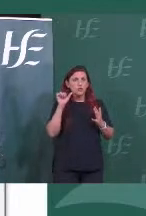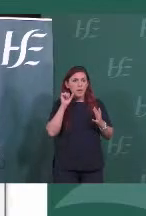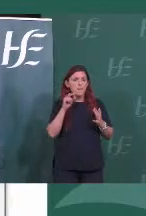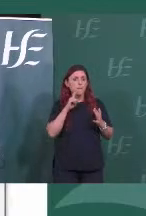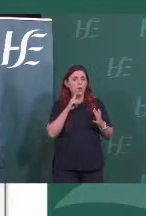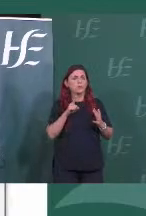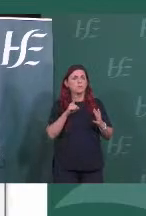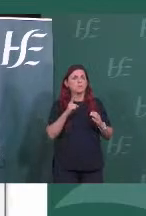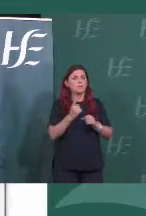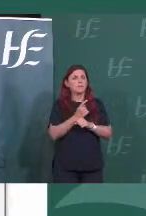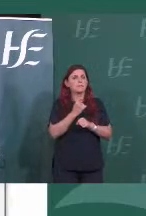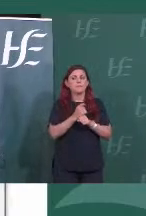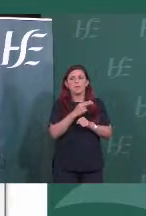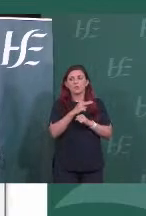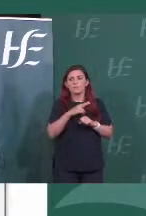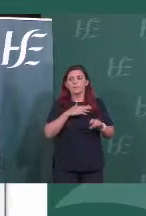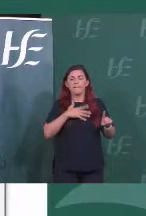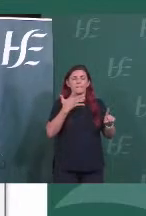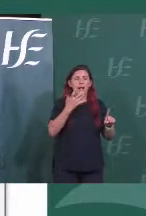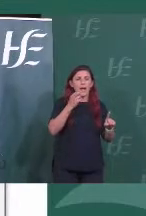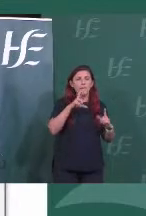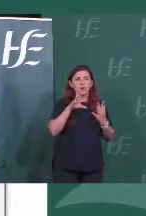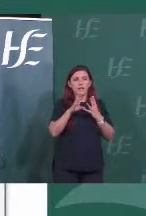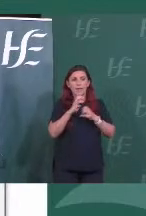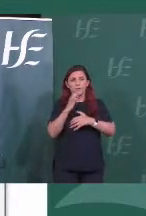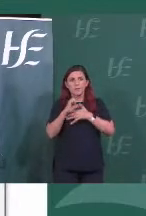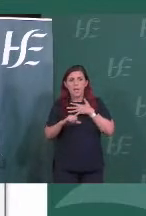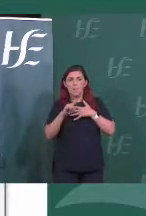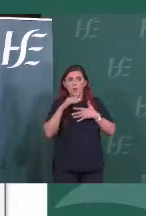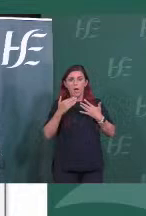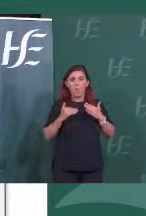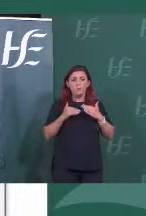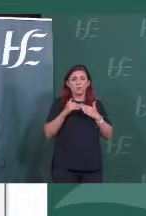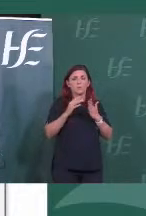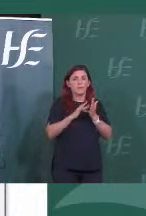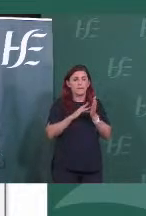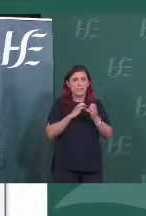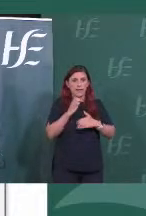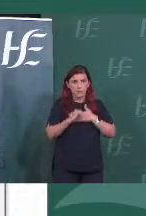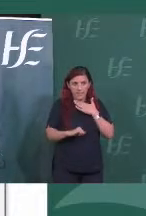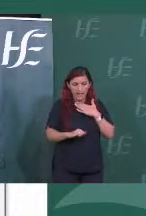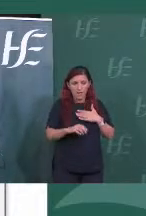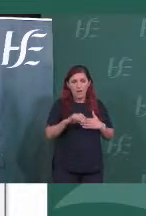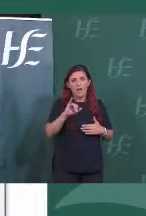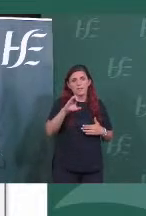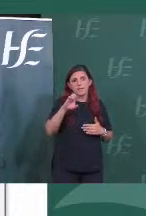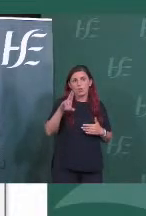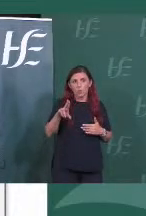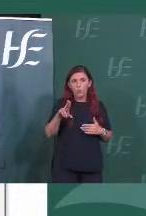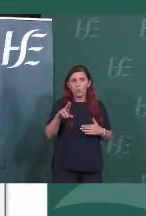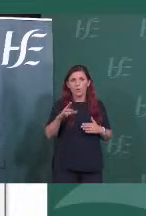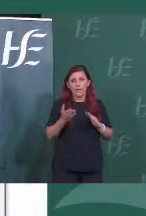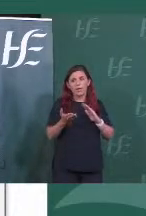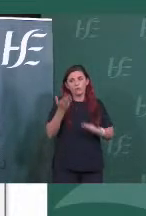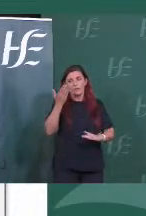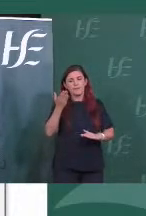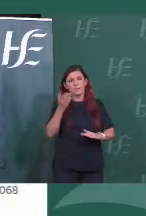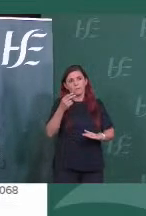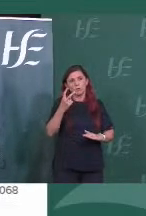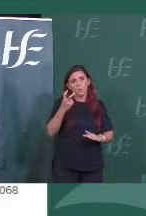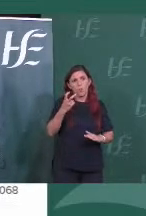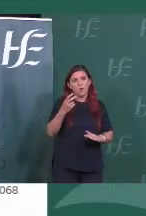nevertheless, as I said, not just 5 or 10 per day, now up to 15 per day. And ITU admissions rising 22, an increase from last week's 20.